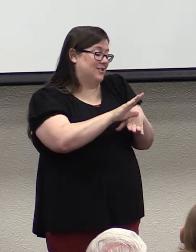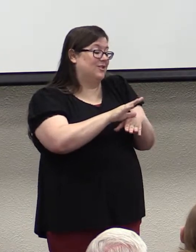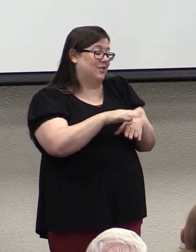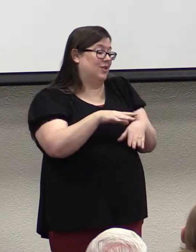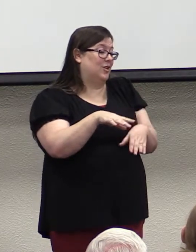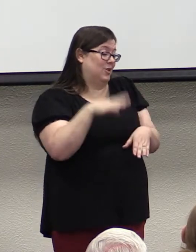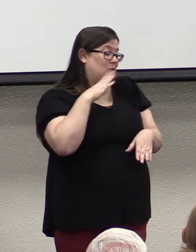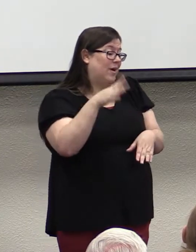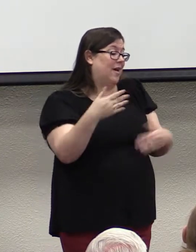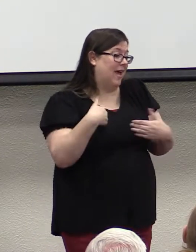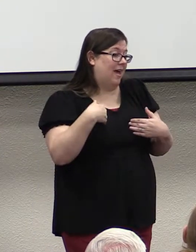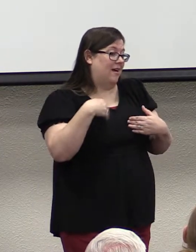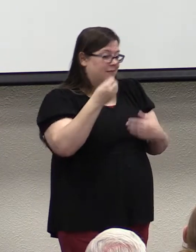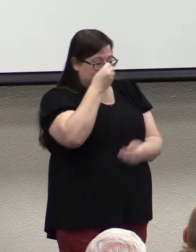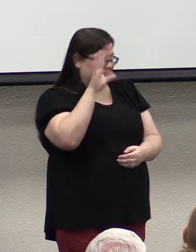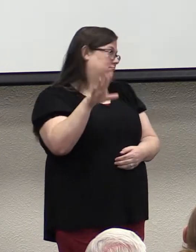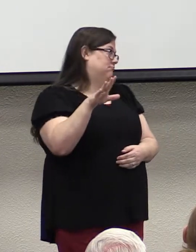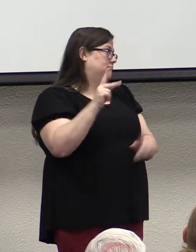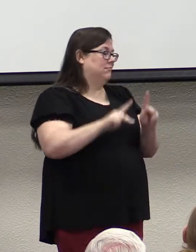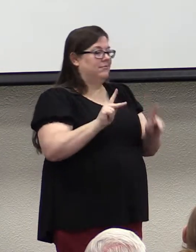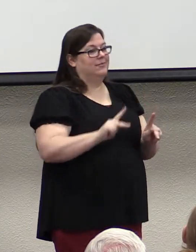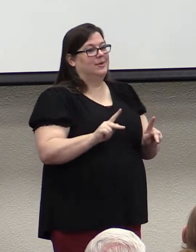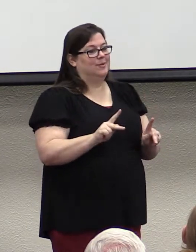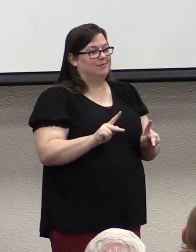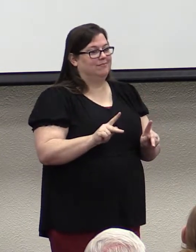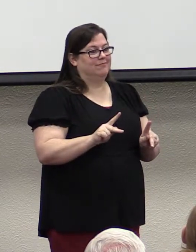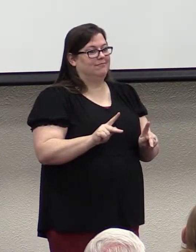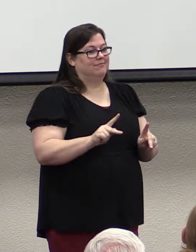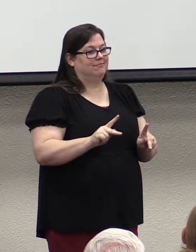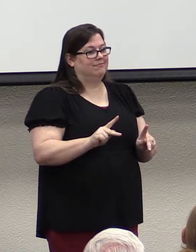apathetic people who don't care,